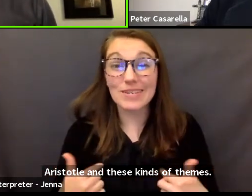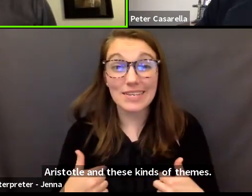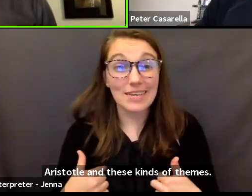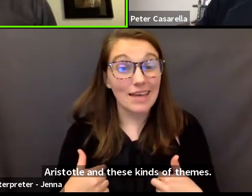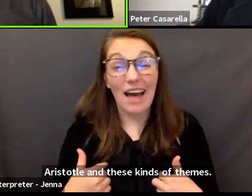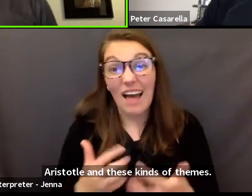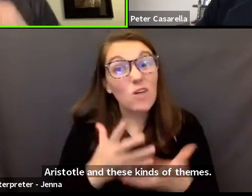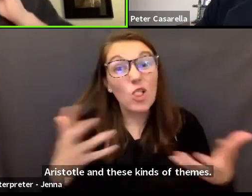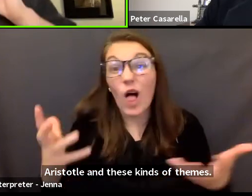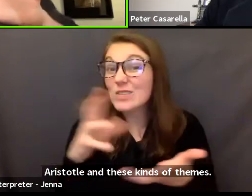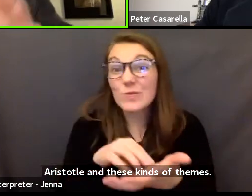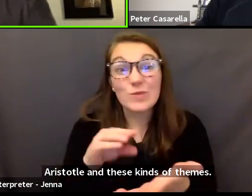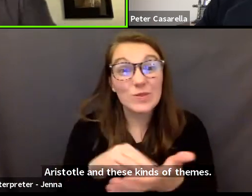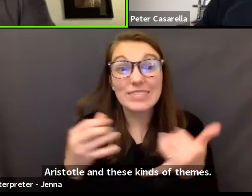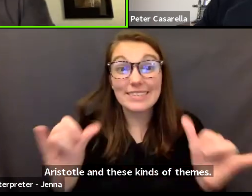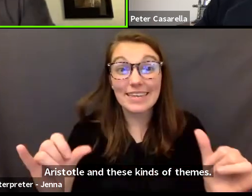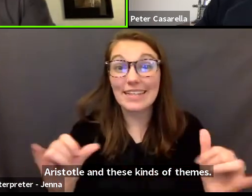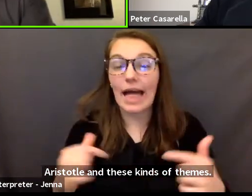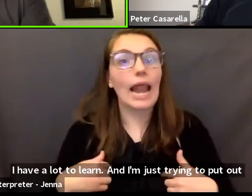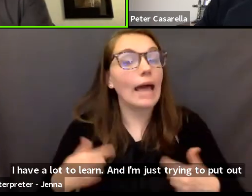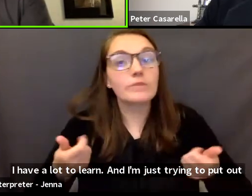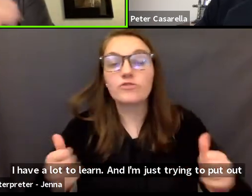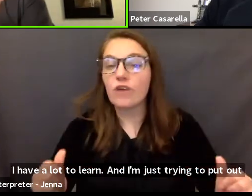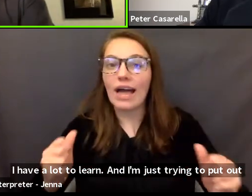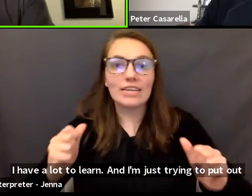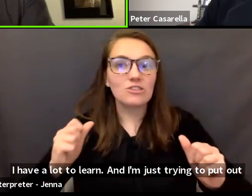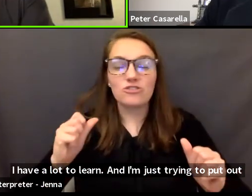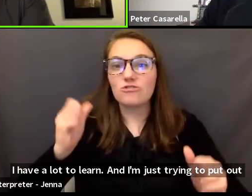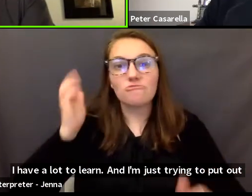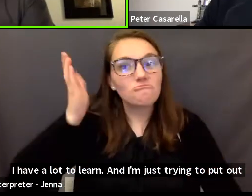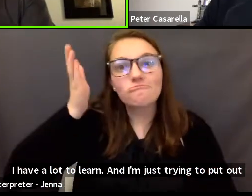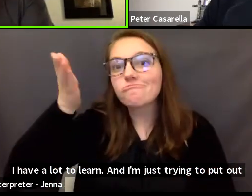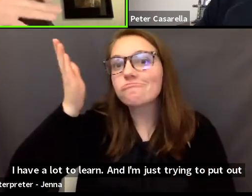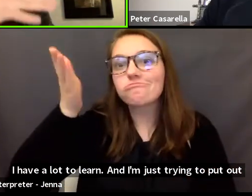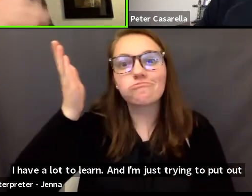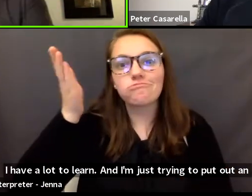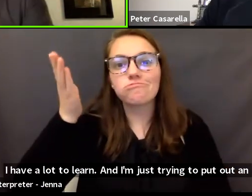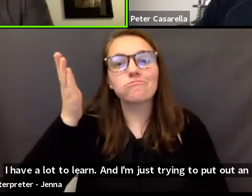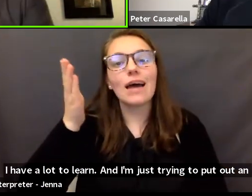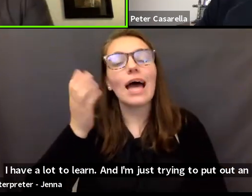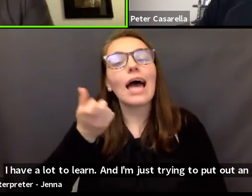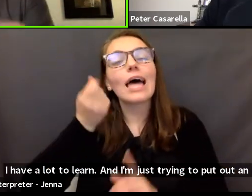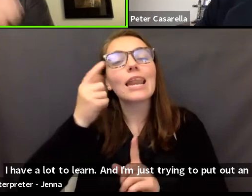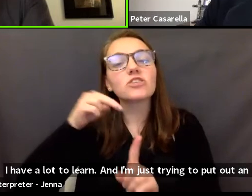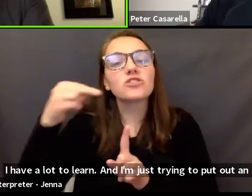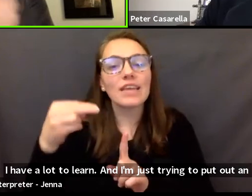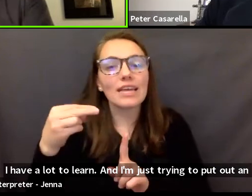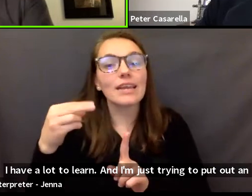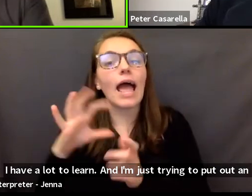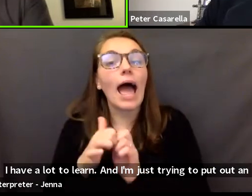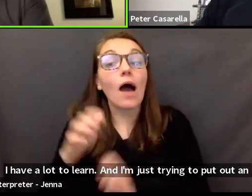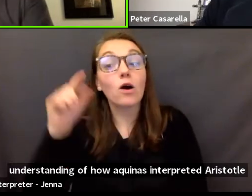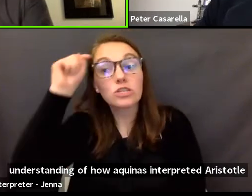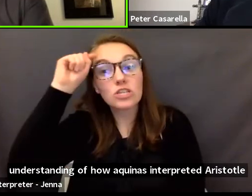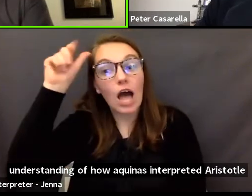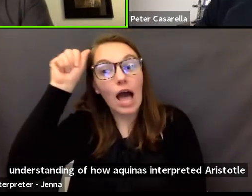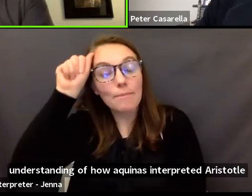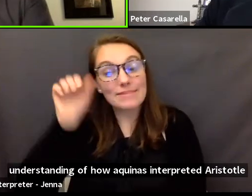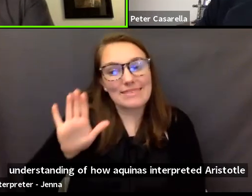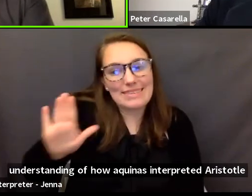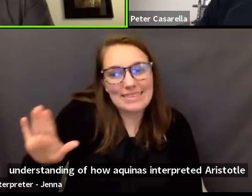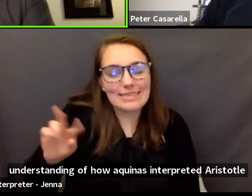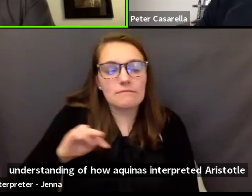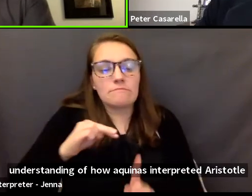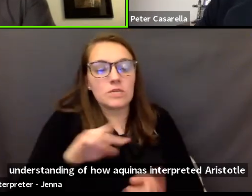have a lot to learn, and I'm just trying to put out an understanding of how Aquinas interpreted Aristotle, because I think that's the key part.